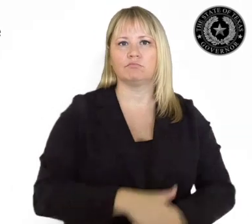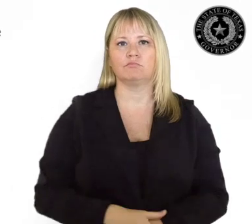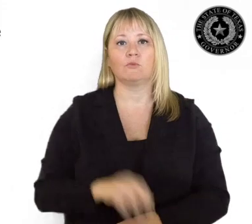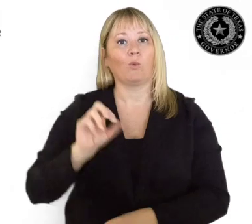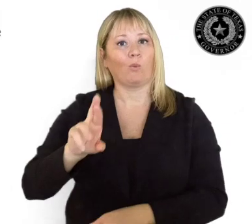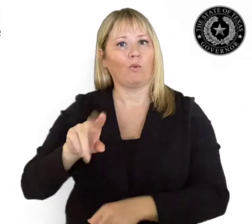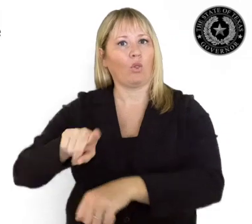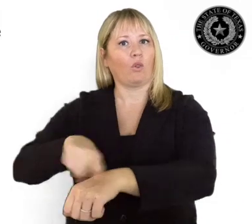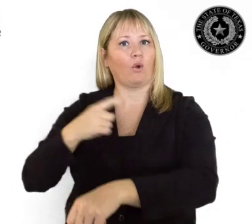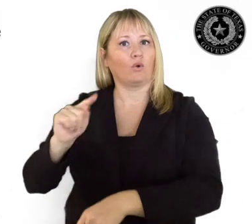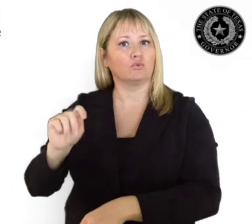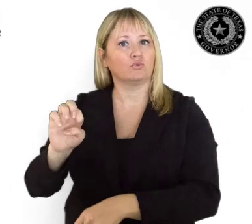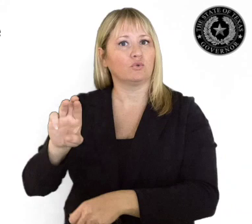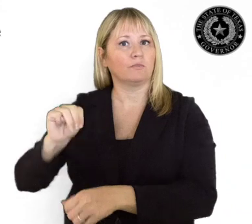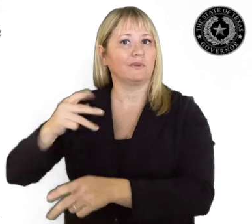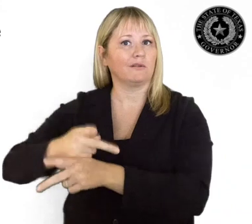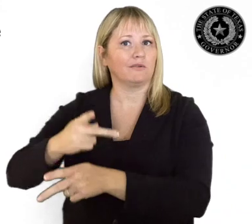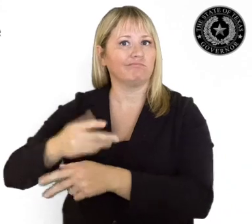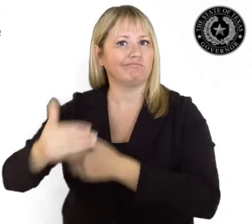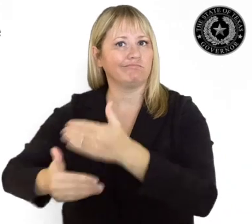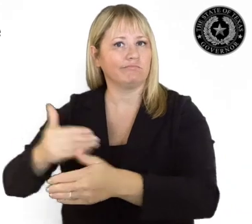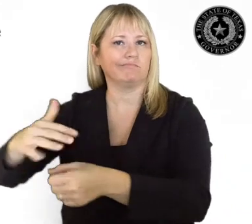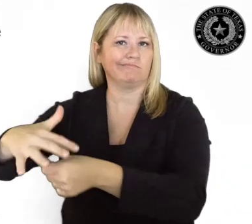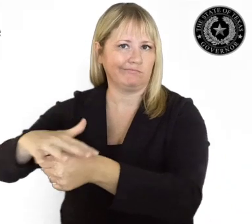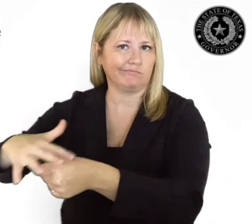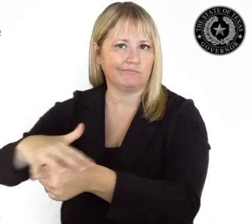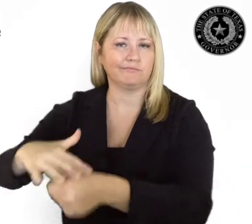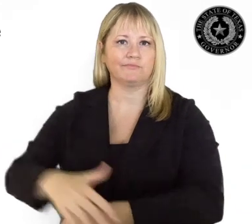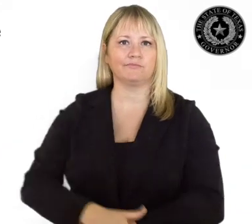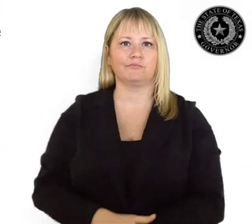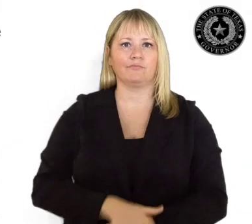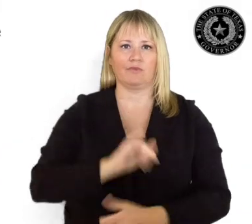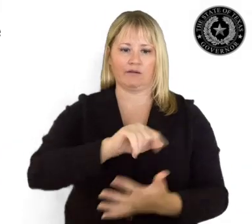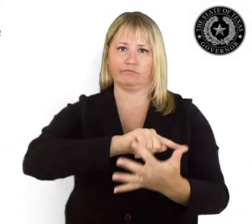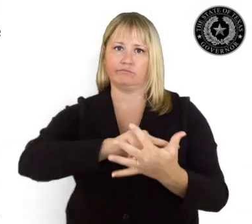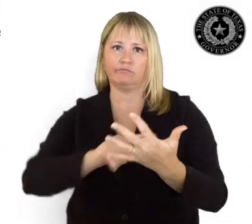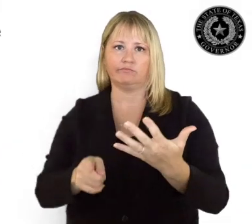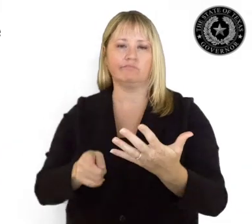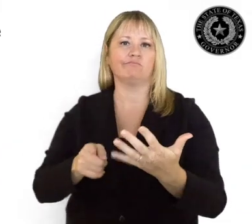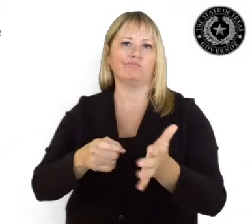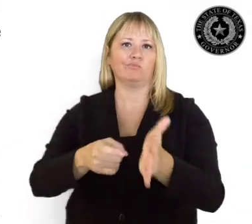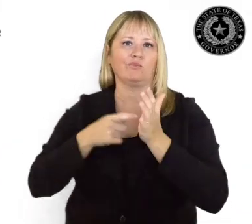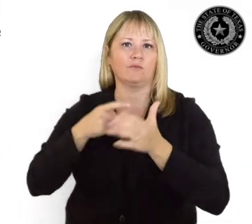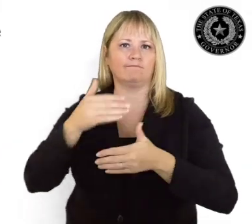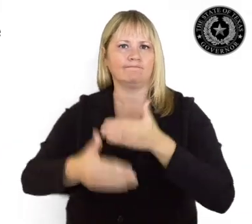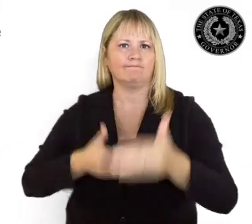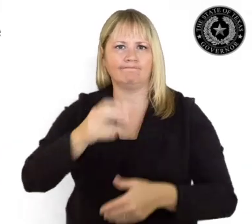facilities as determined through guidance from the Texas Health and Human Services Commission.